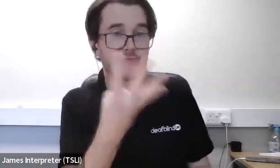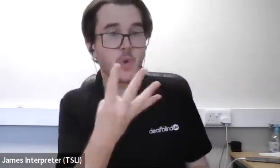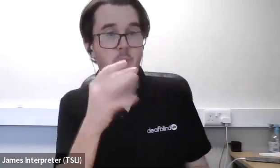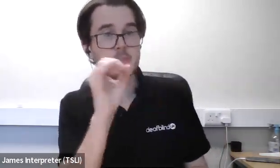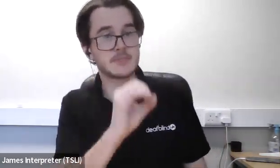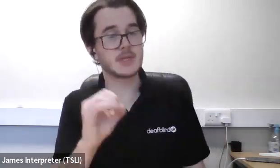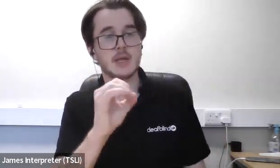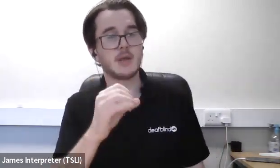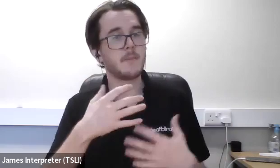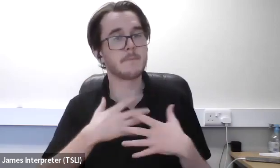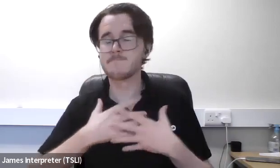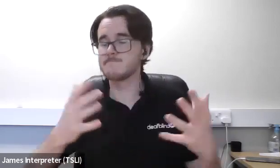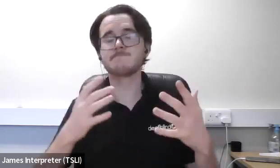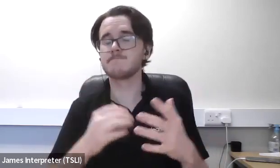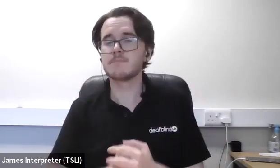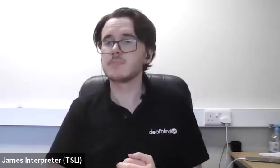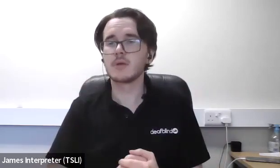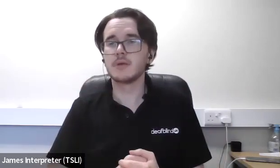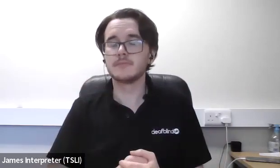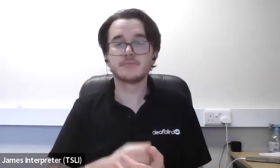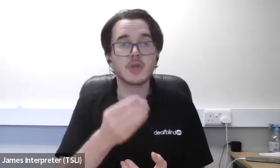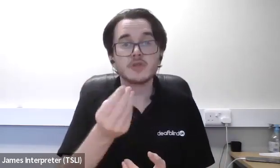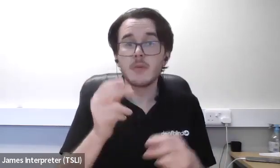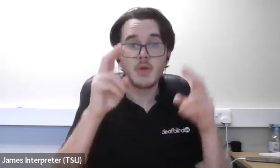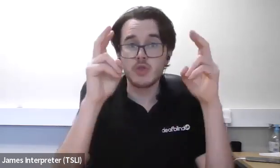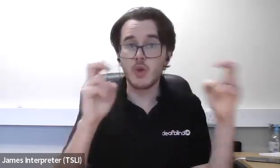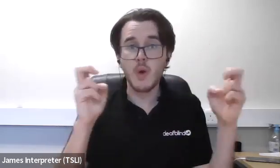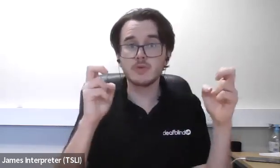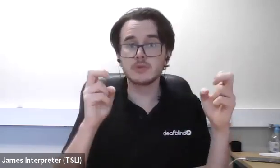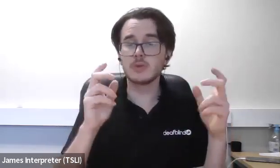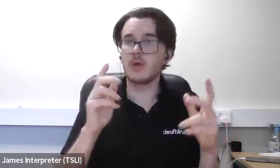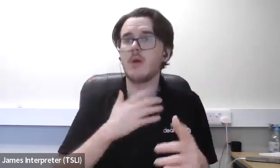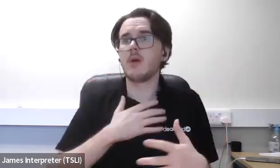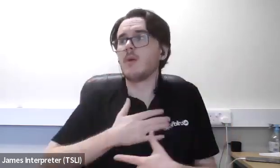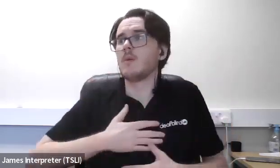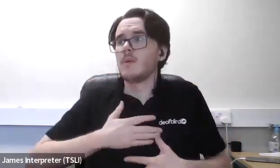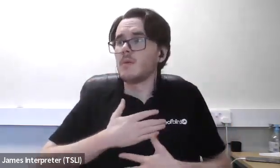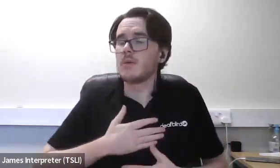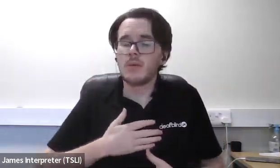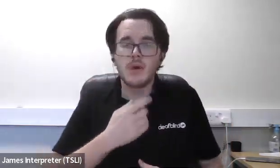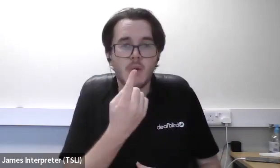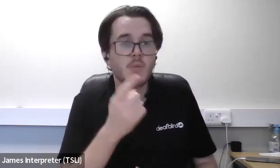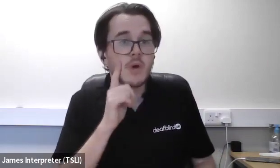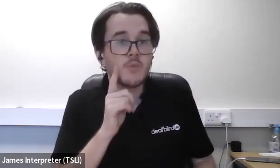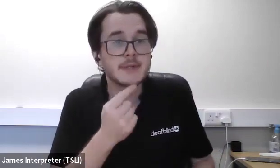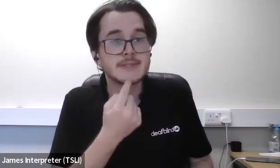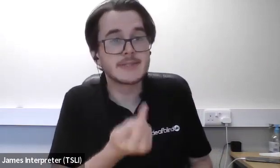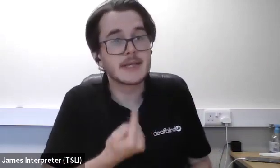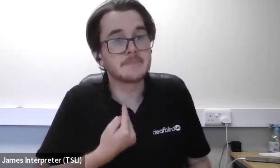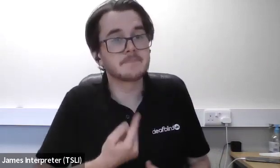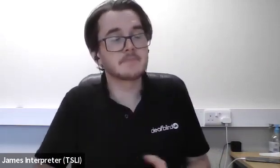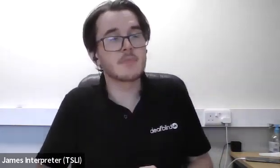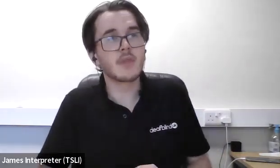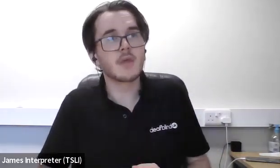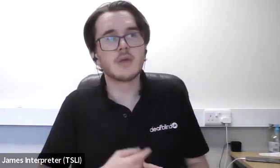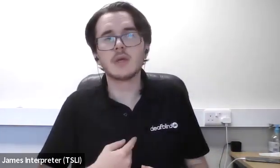Some of the quotes we gathered during that survey are quite emotive. One lady, for instance, told us, "I